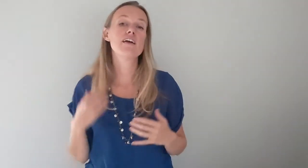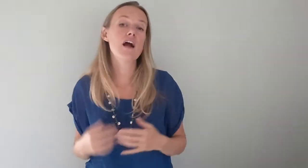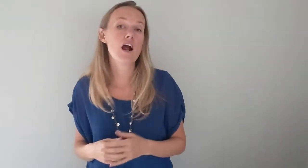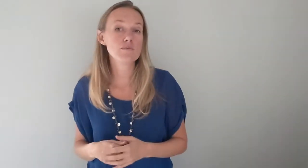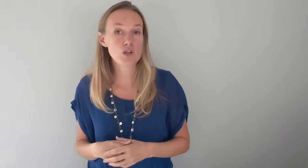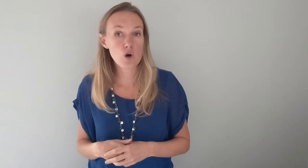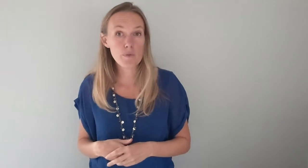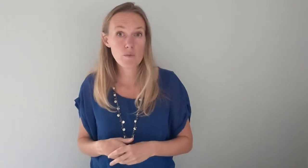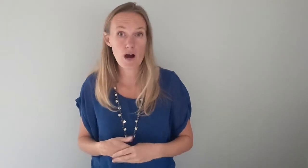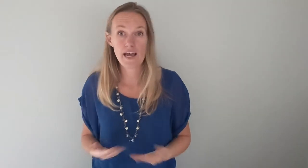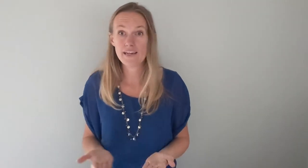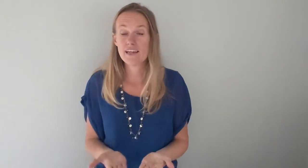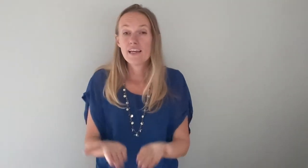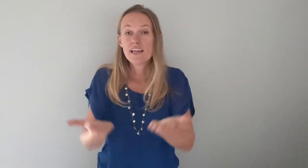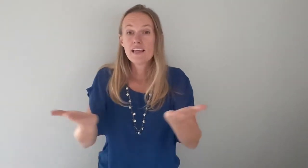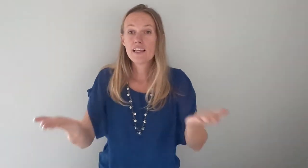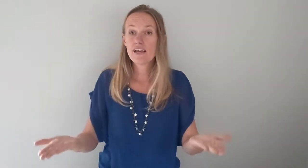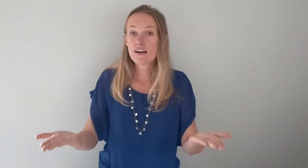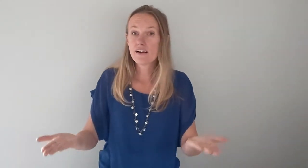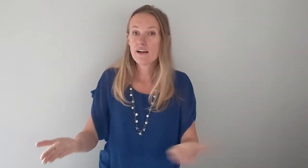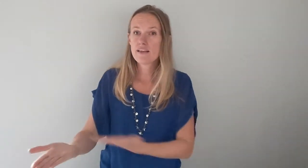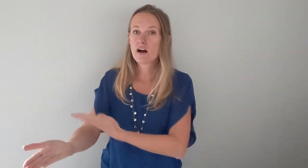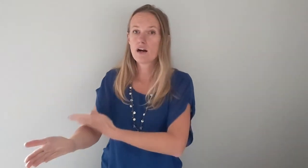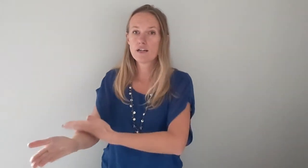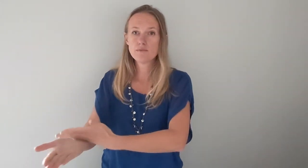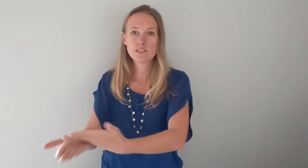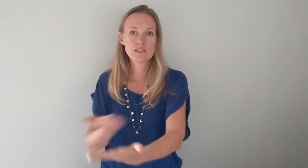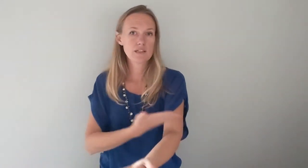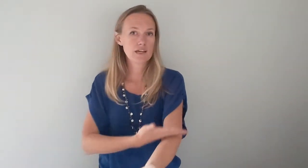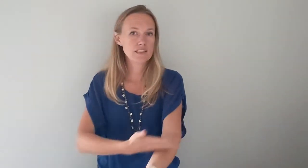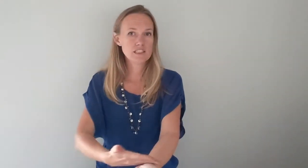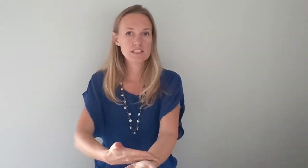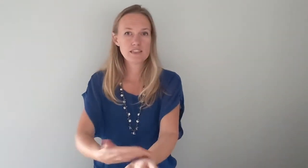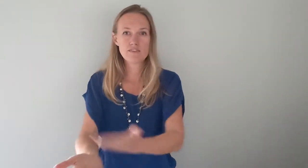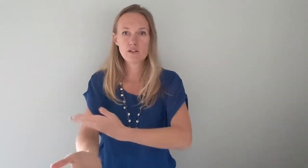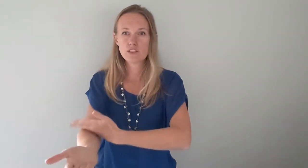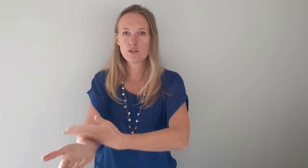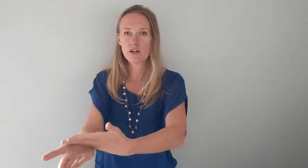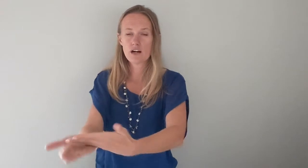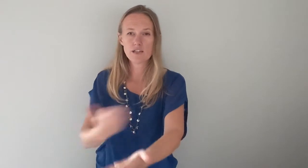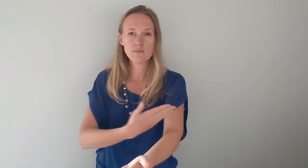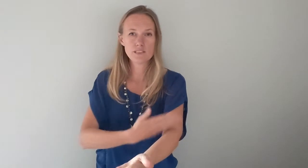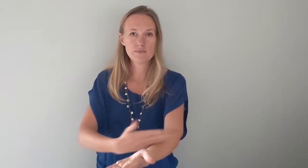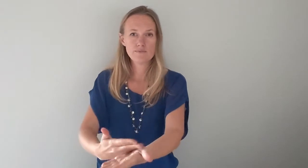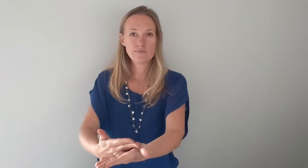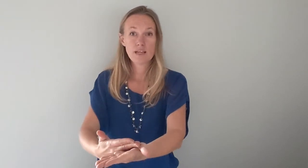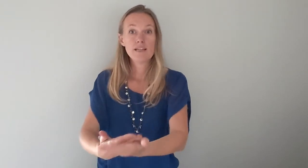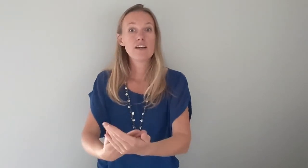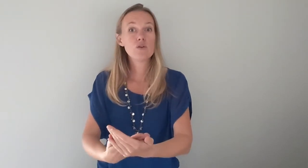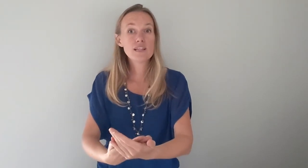Here, arms open wide. Here, and then arms, kind of just signify or show your arms. Now you can either